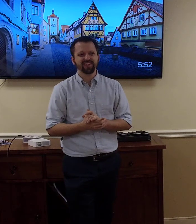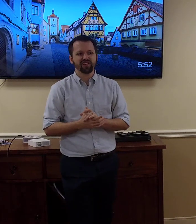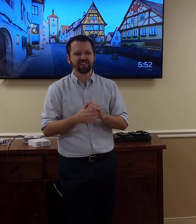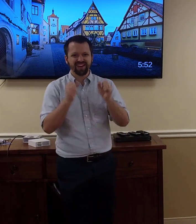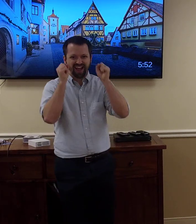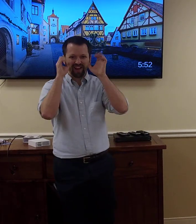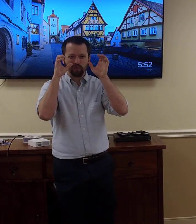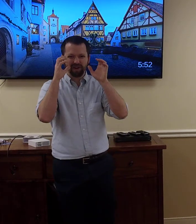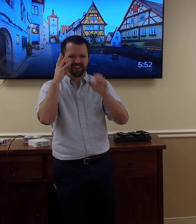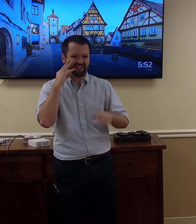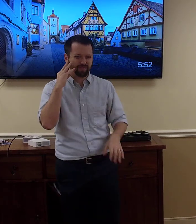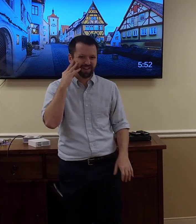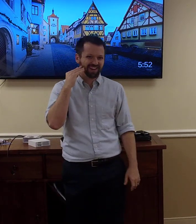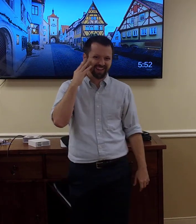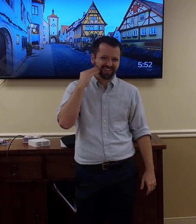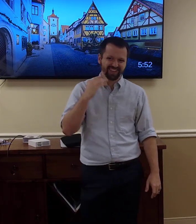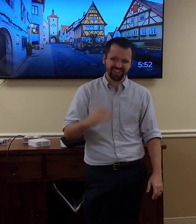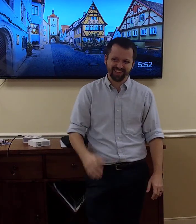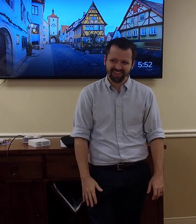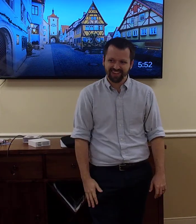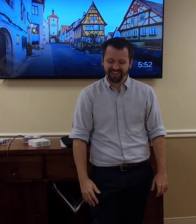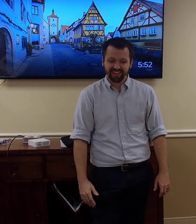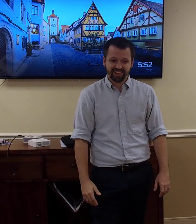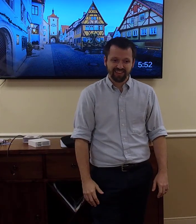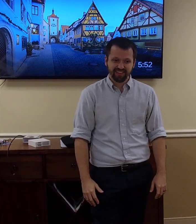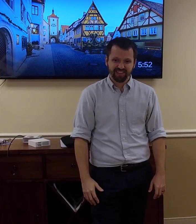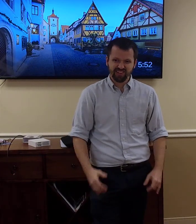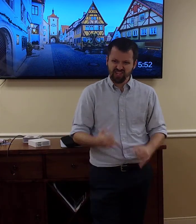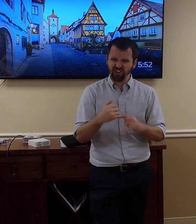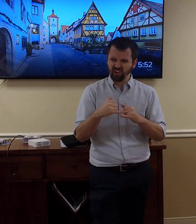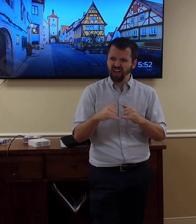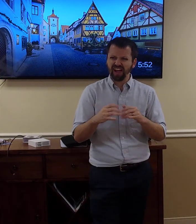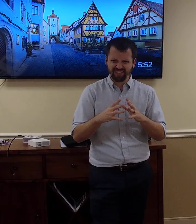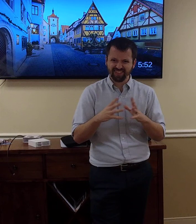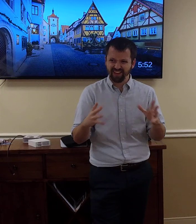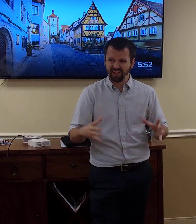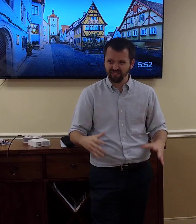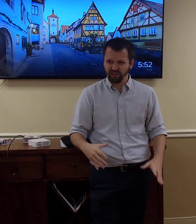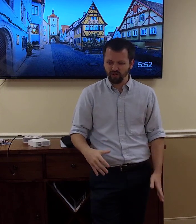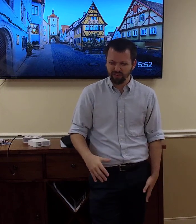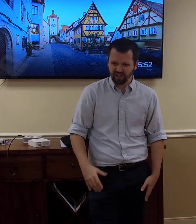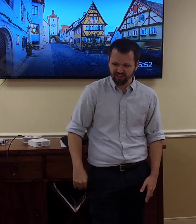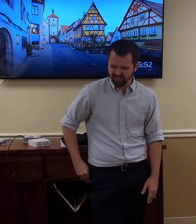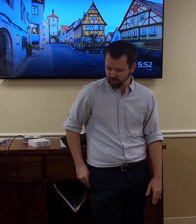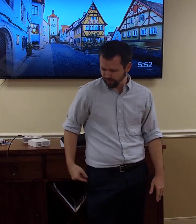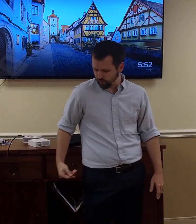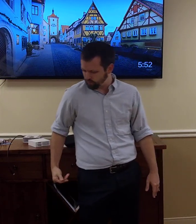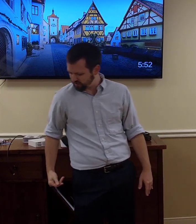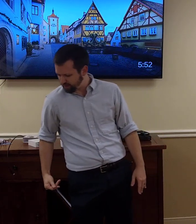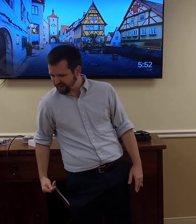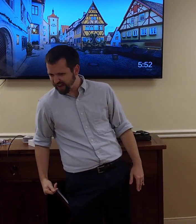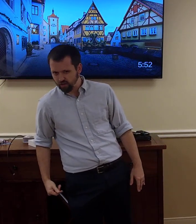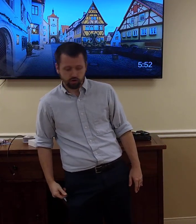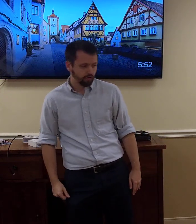always an eye-opening experience because they cheat a lot. They're over there, like, you see their phones coming out. They're over